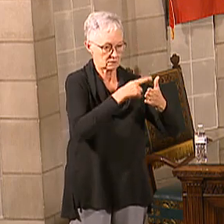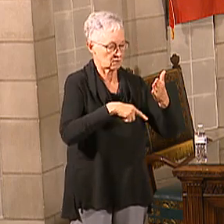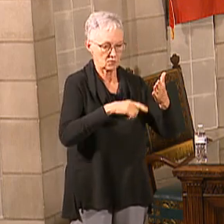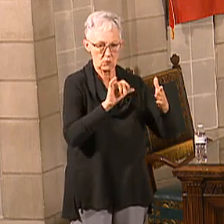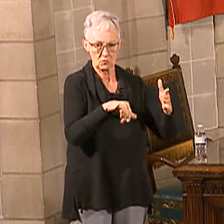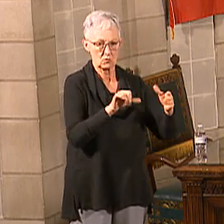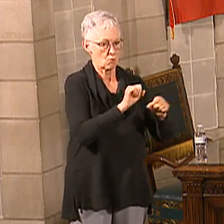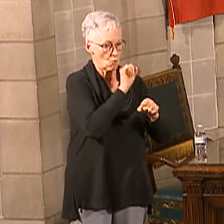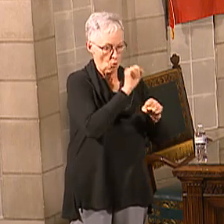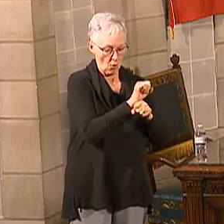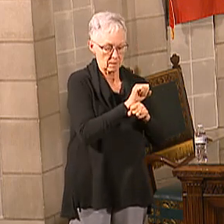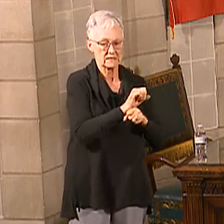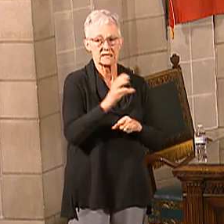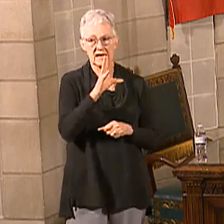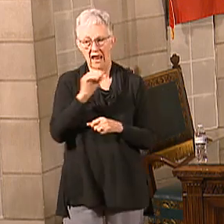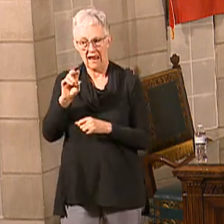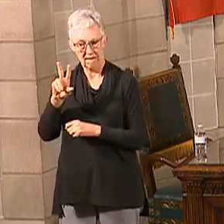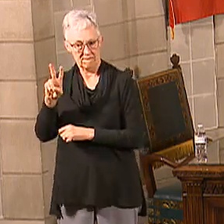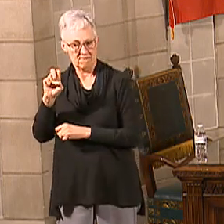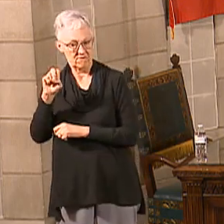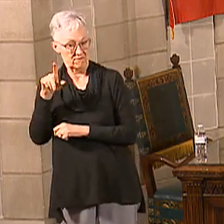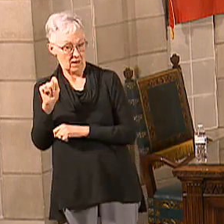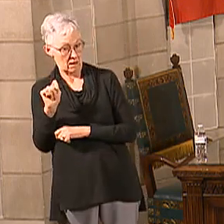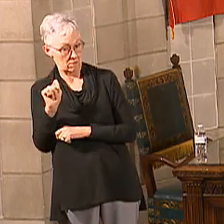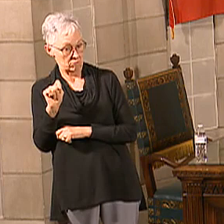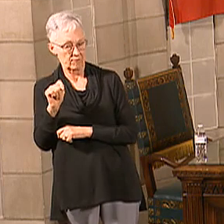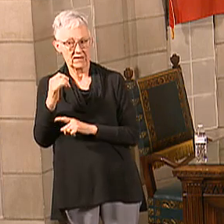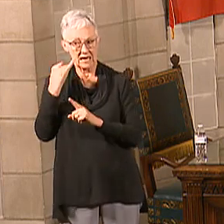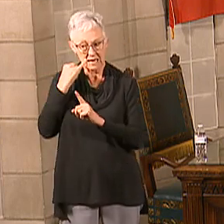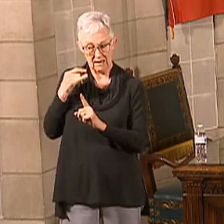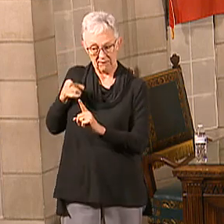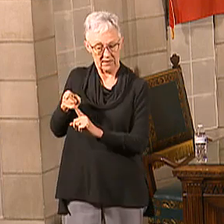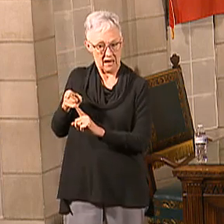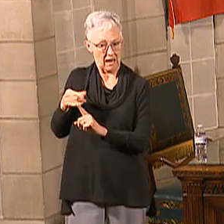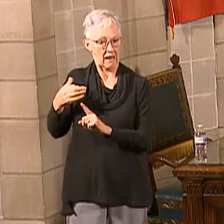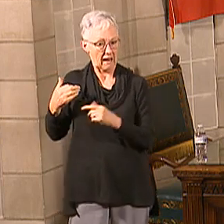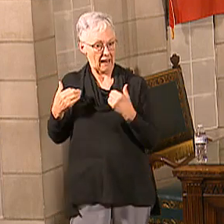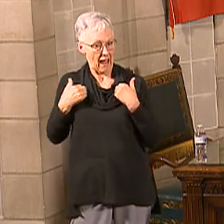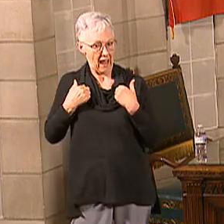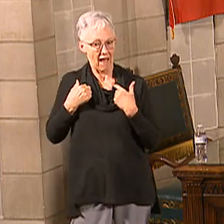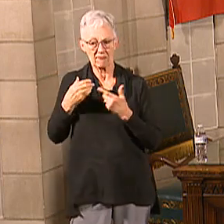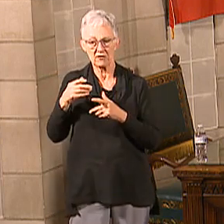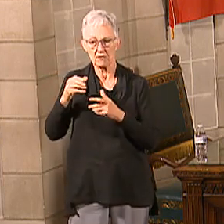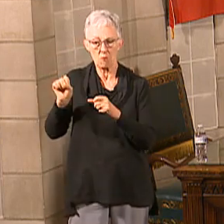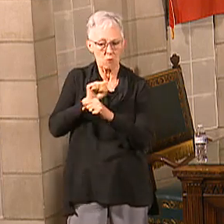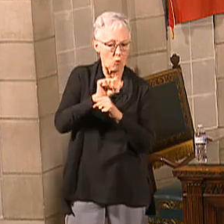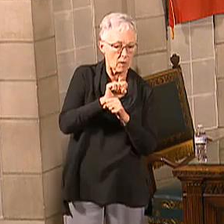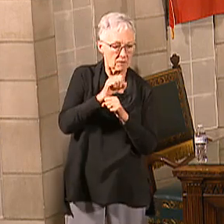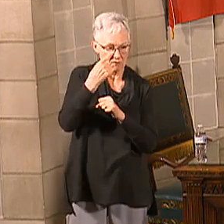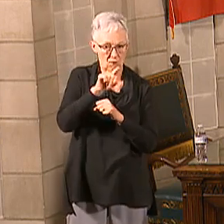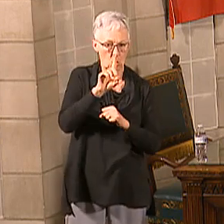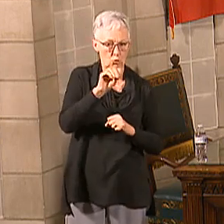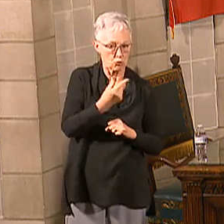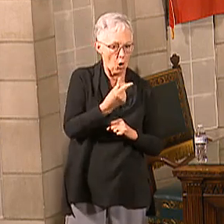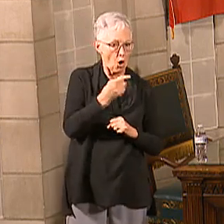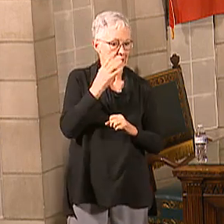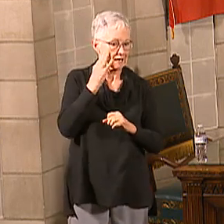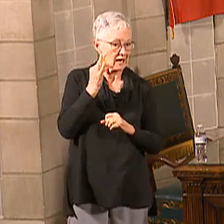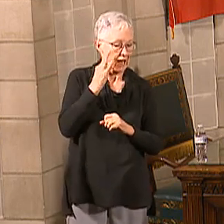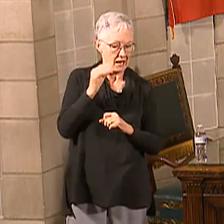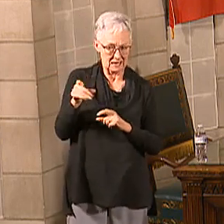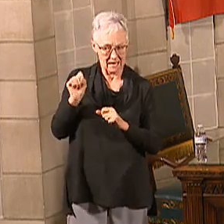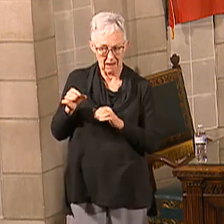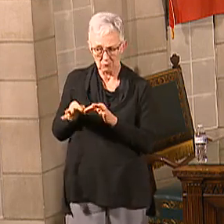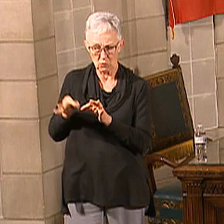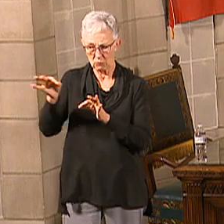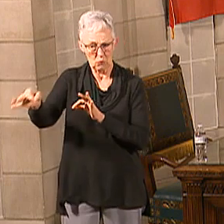would encourage dentists and veterinarians, if you have spare PPE that is appropriate, please turn that over to